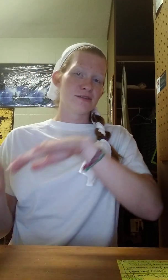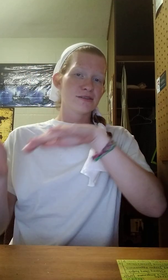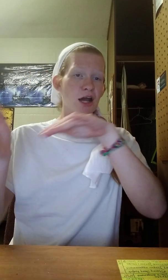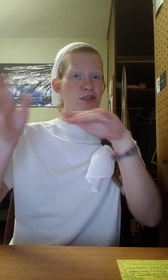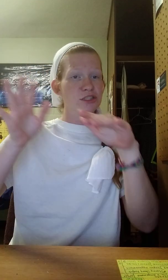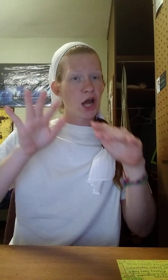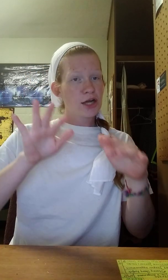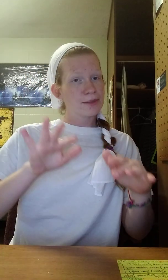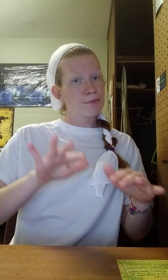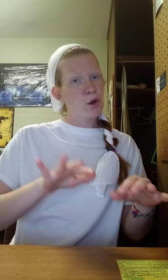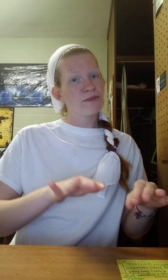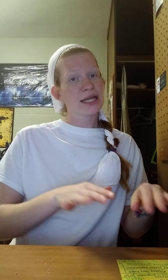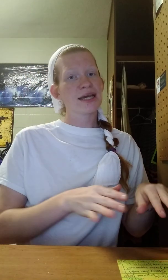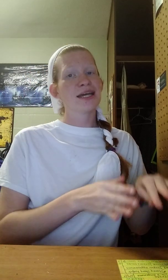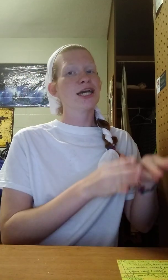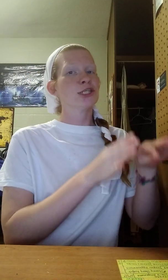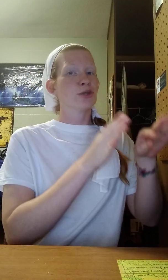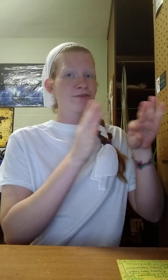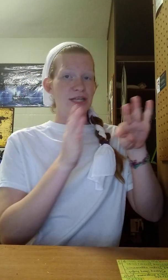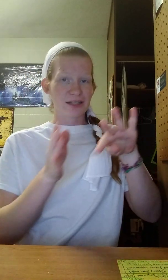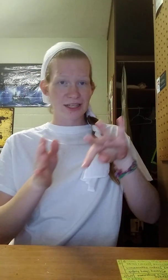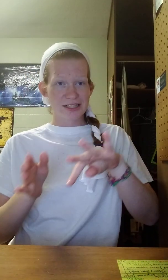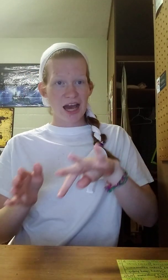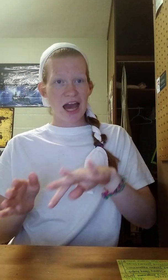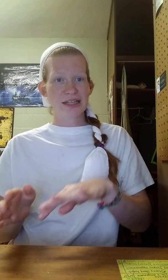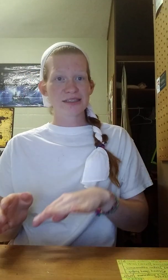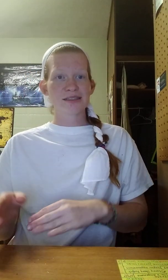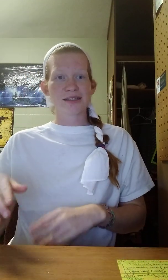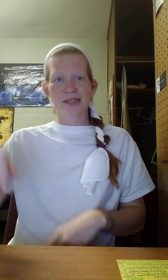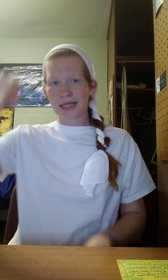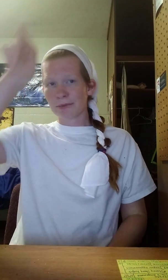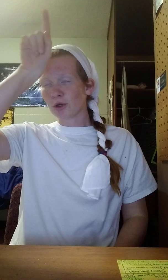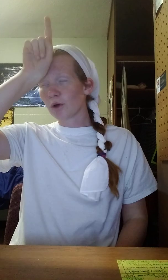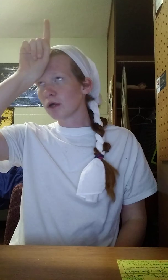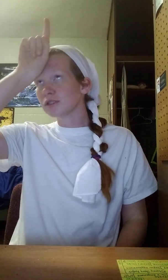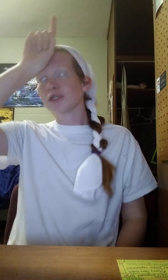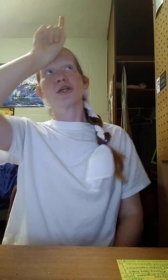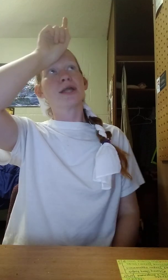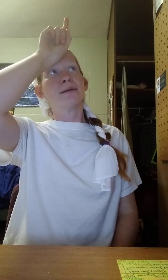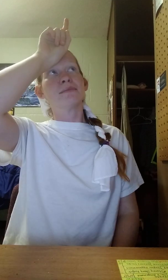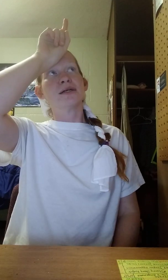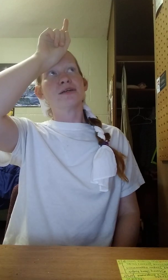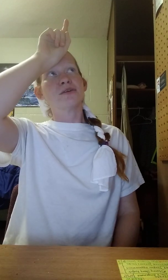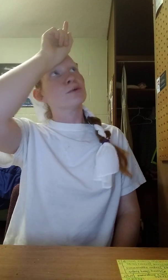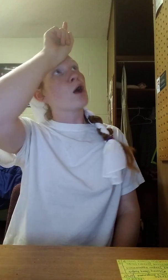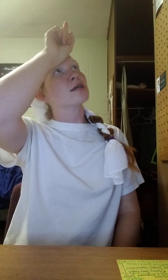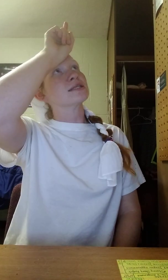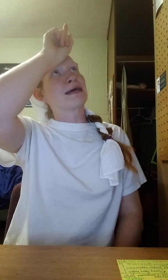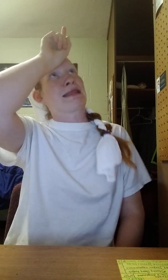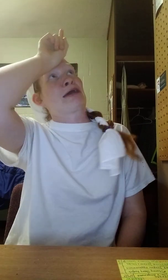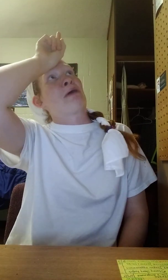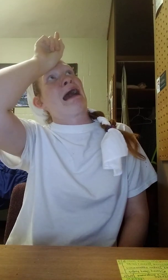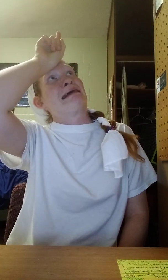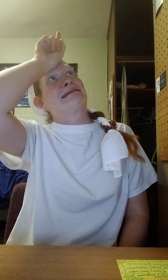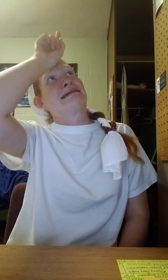The ark started moving, it drifted with the tides. The unicorns looked up from the rocks and they cried.